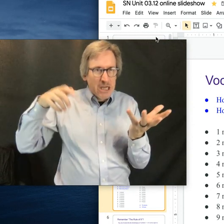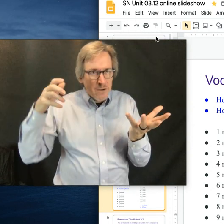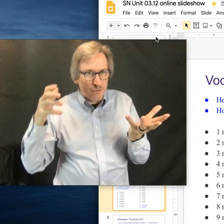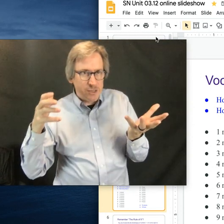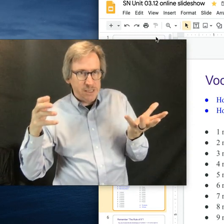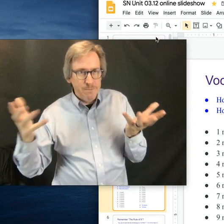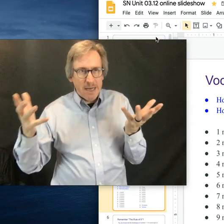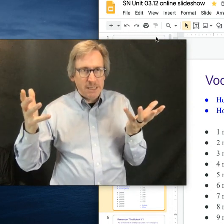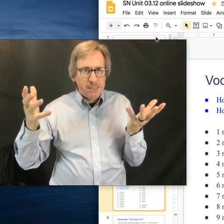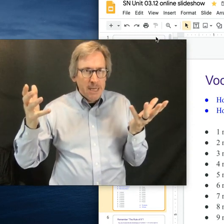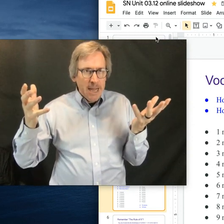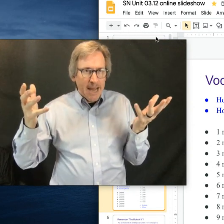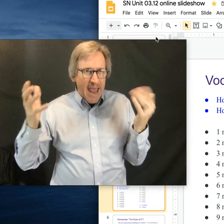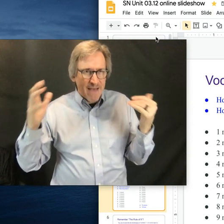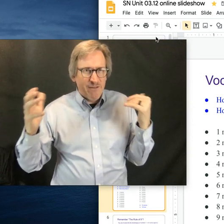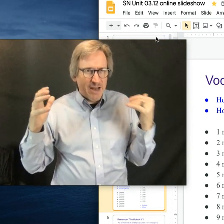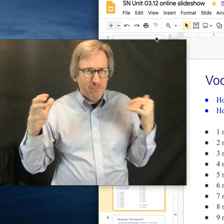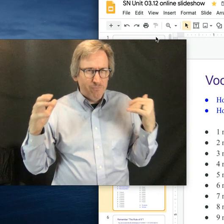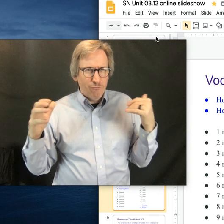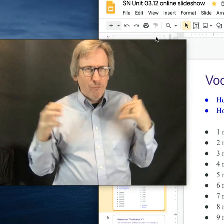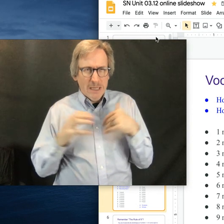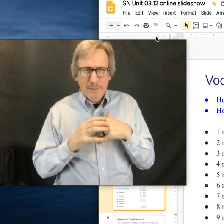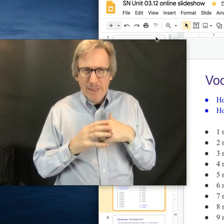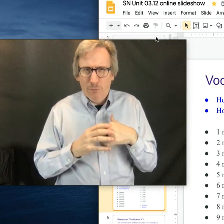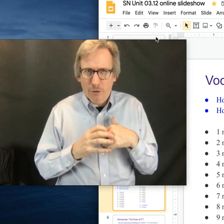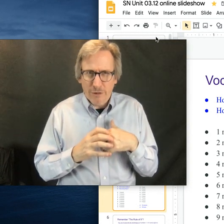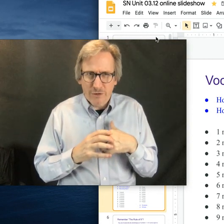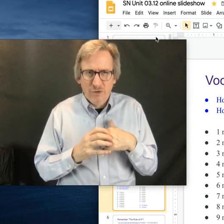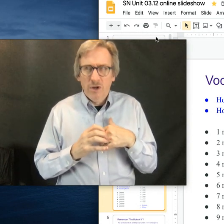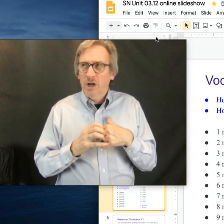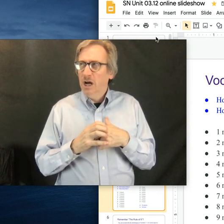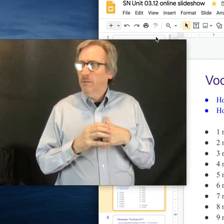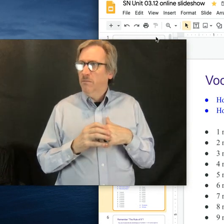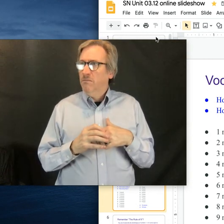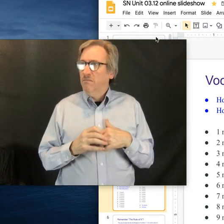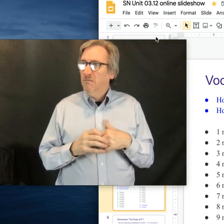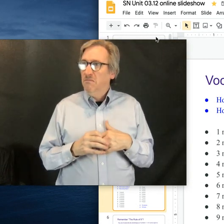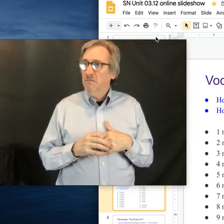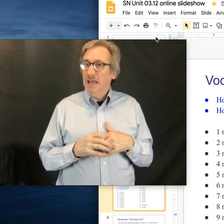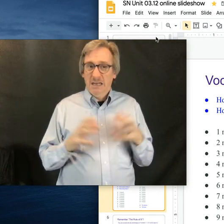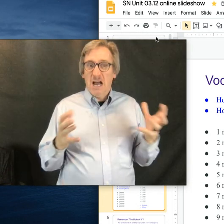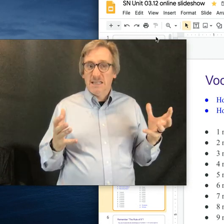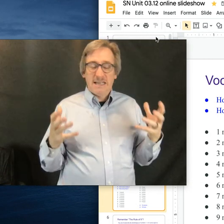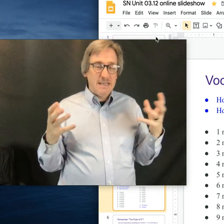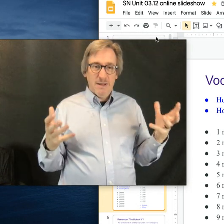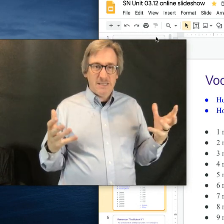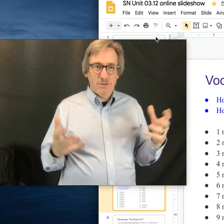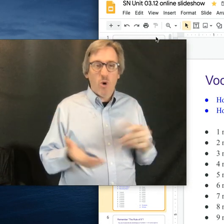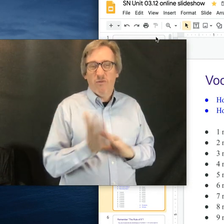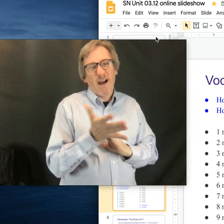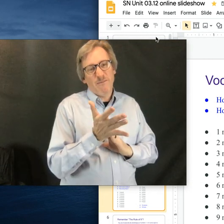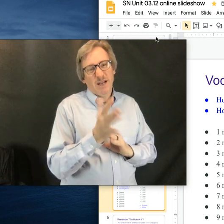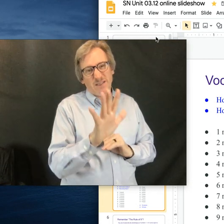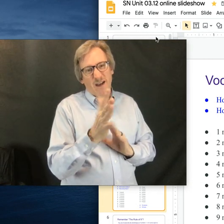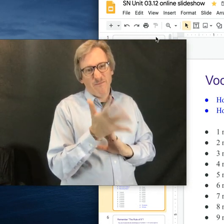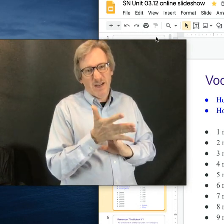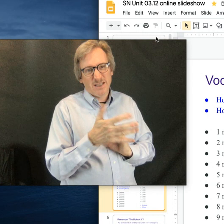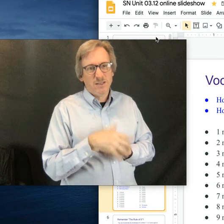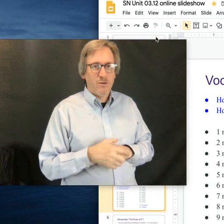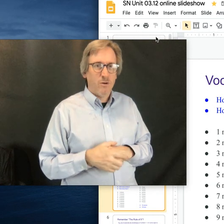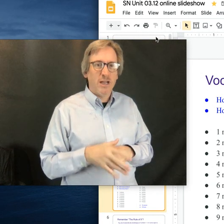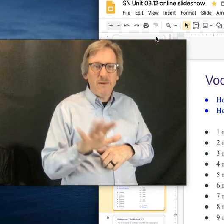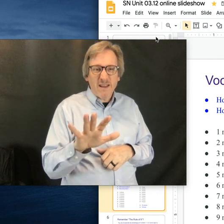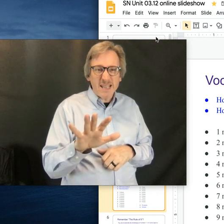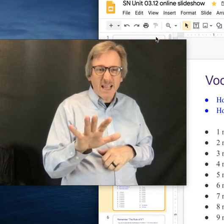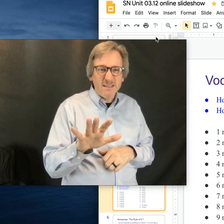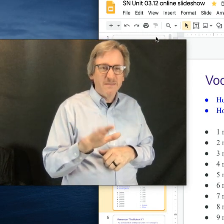seconds versus minutes and have it really be important. In context, it makes the most, 5 minutes,